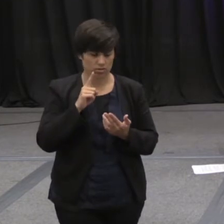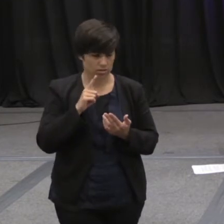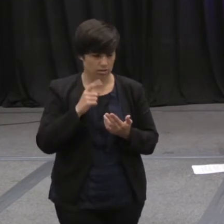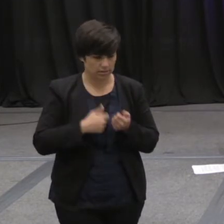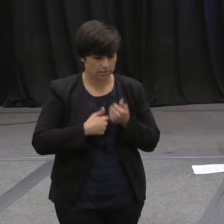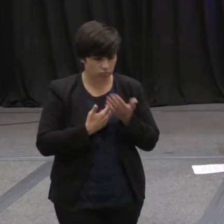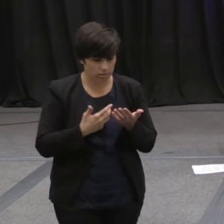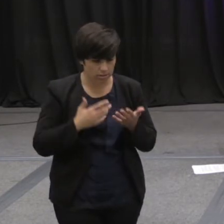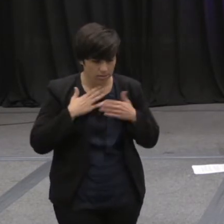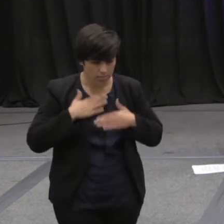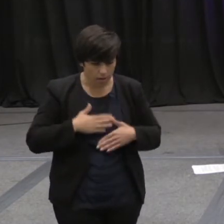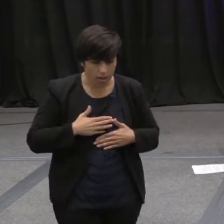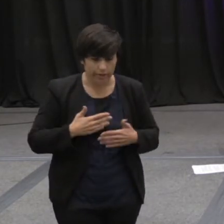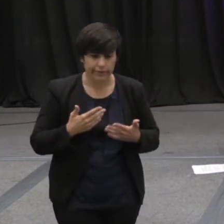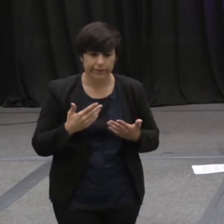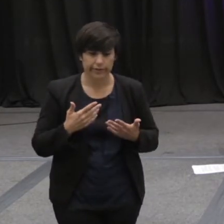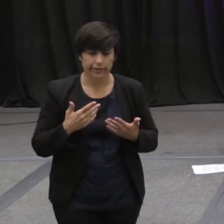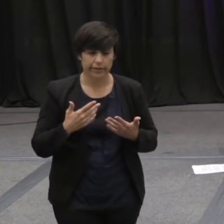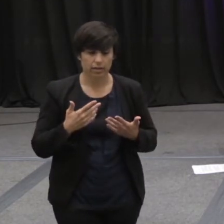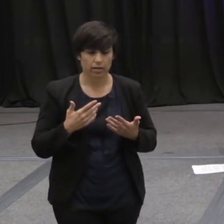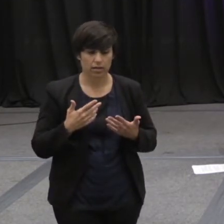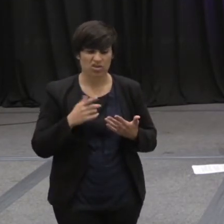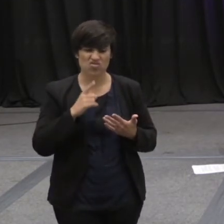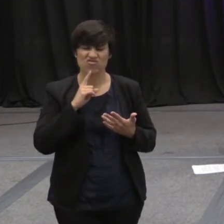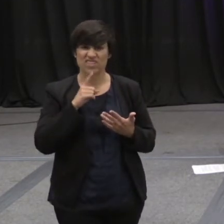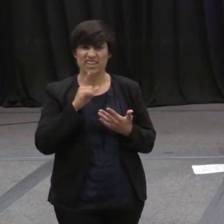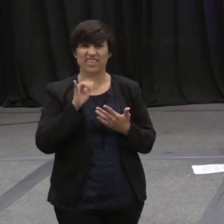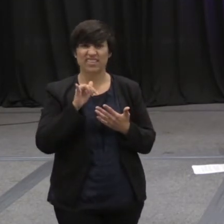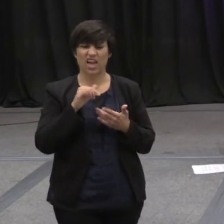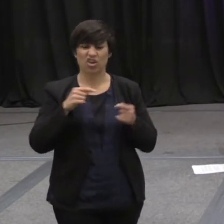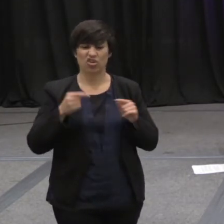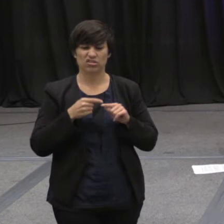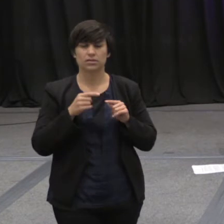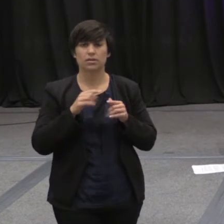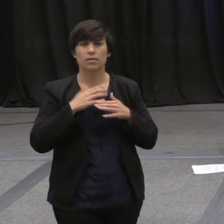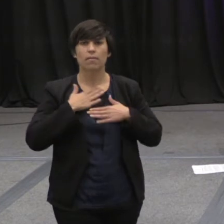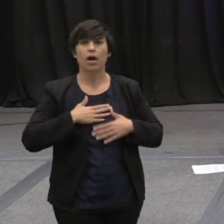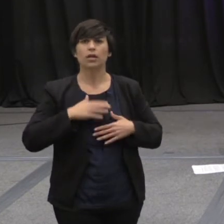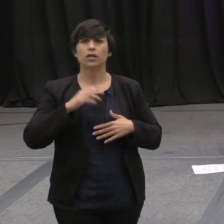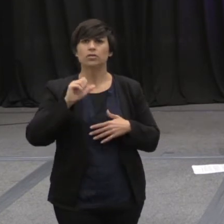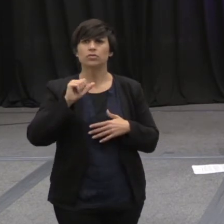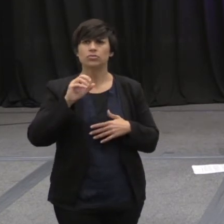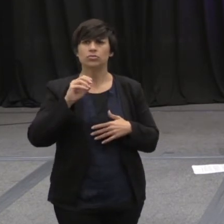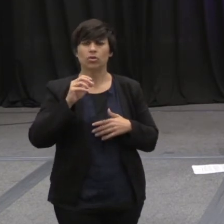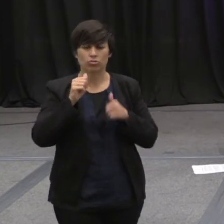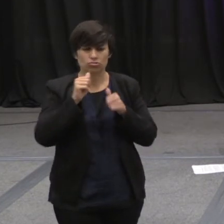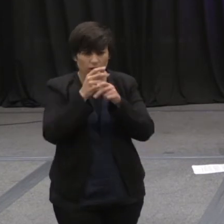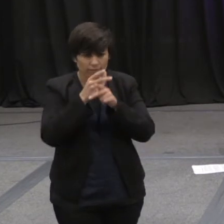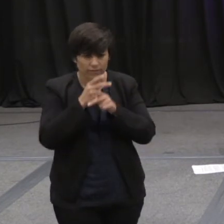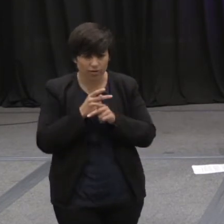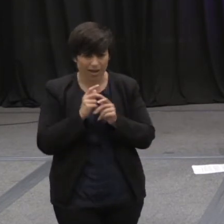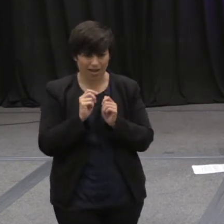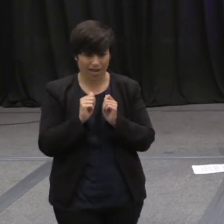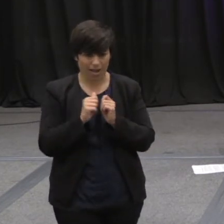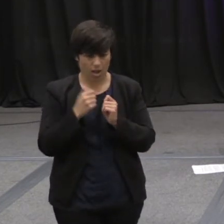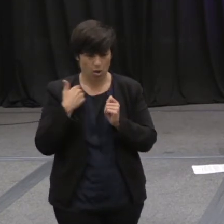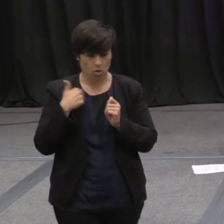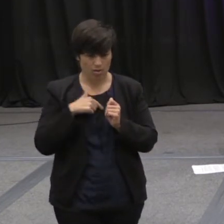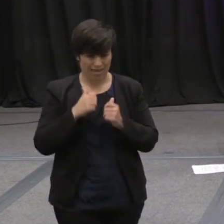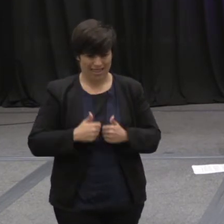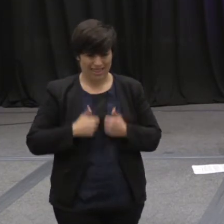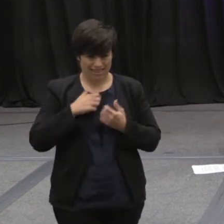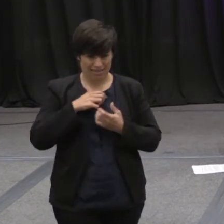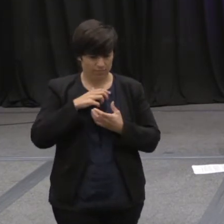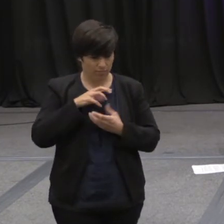body, epigenetics, stress hormones, all the things. And so finding a way to inhabit our bodies with